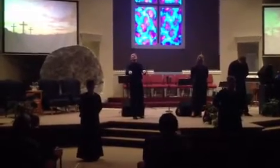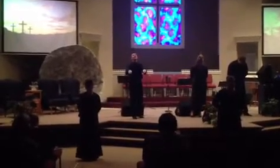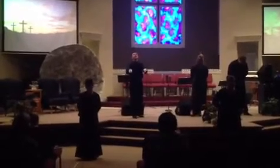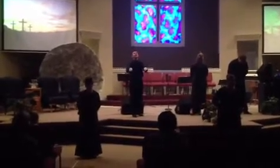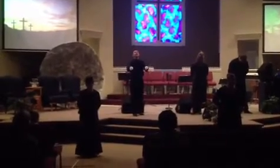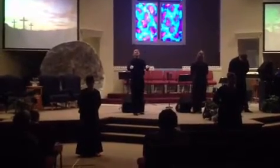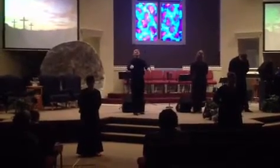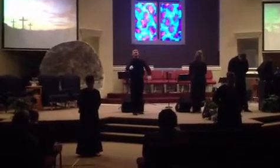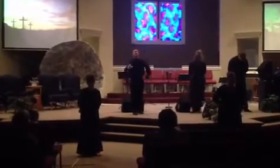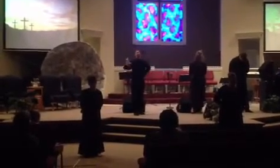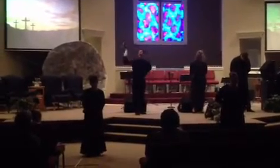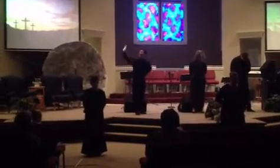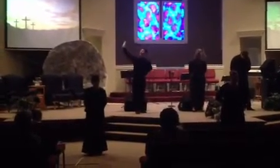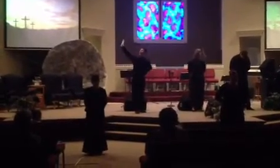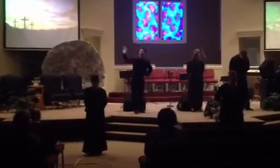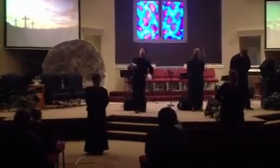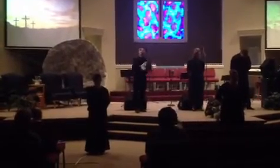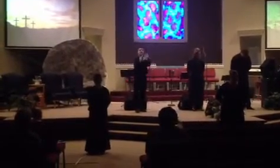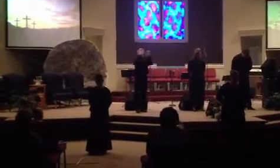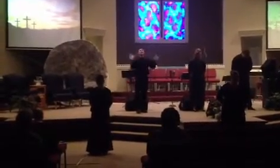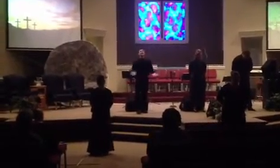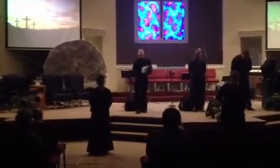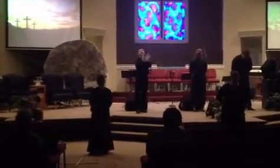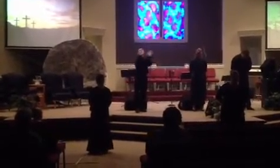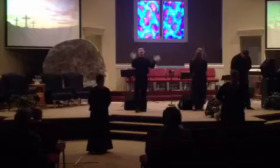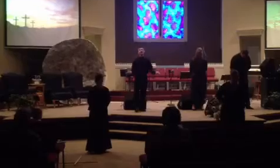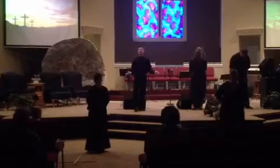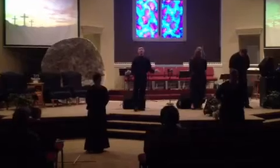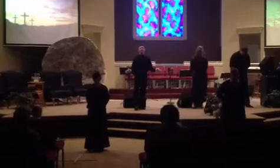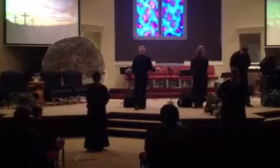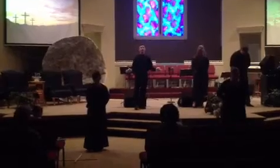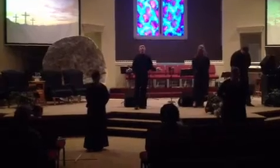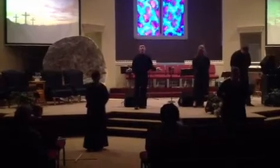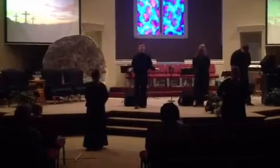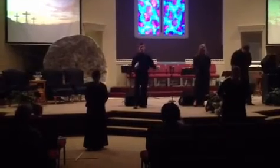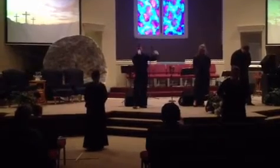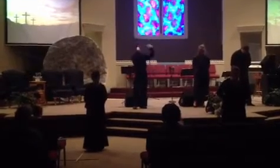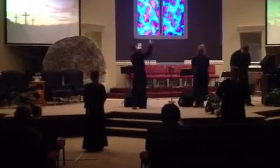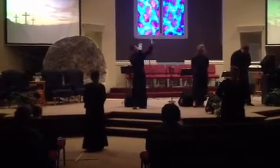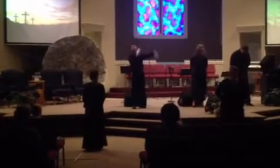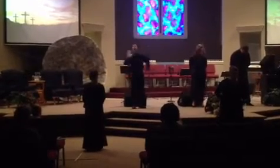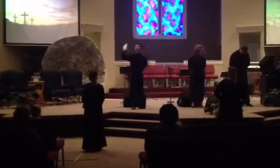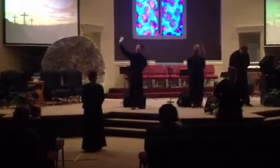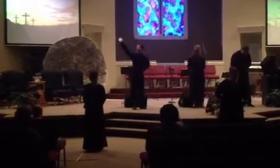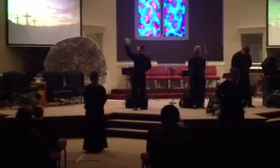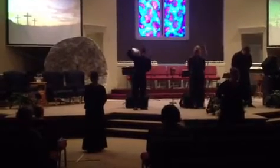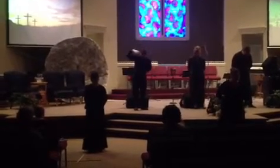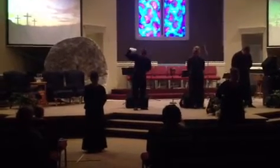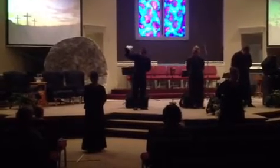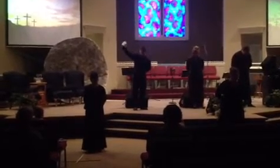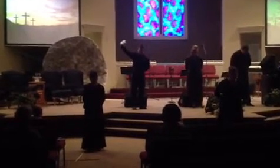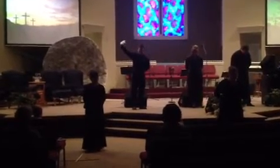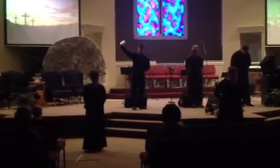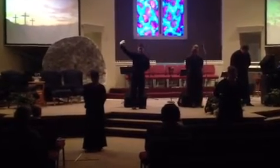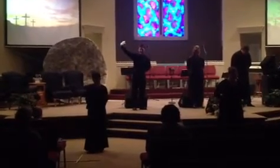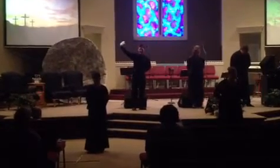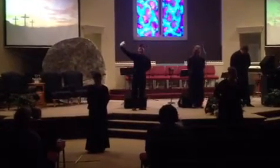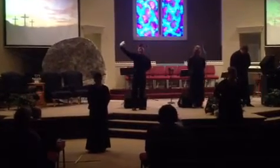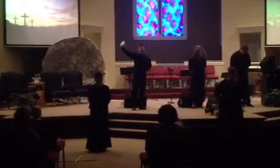holy. All I can do is